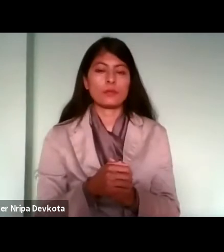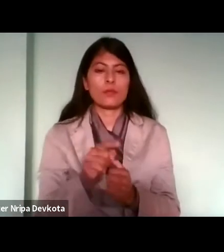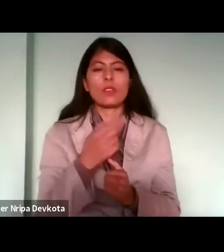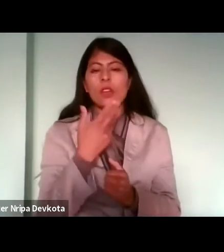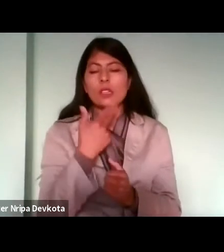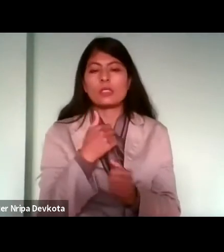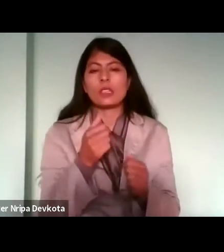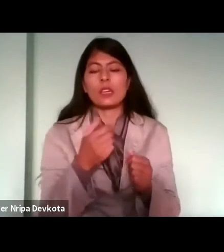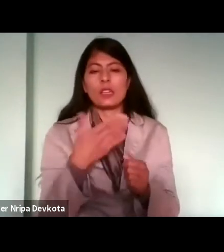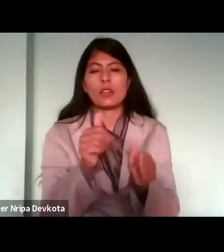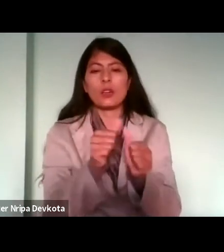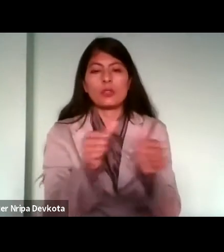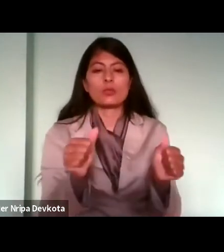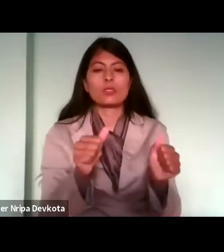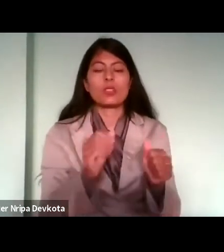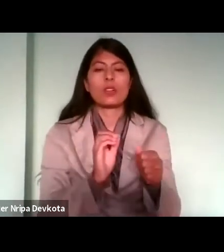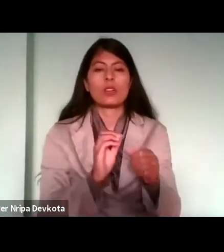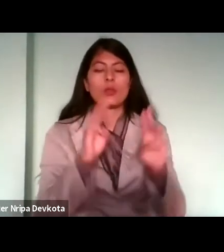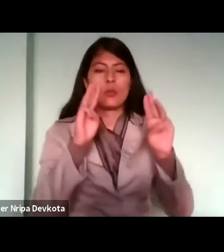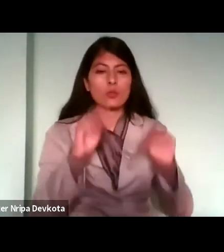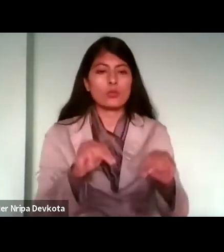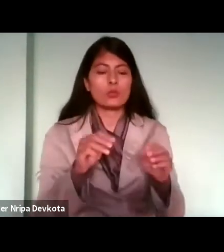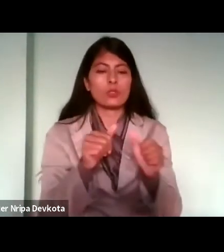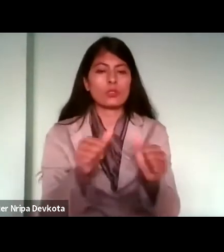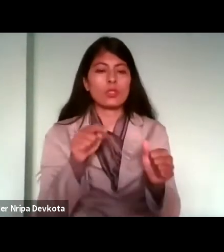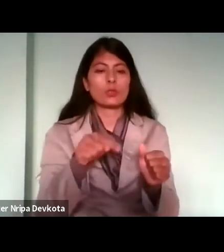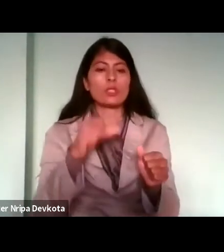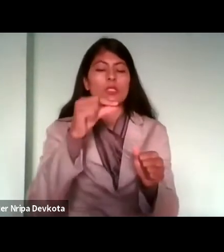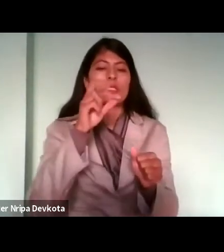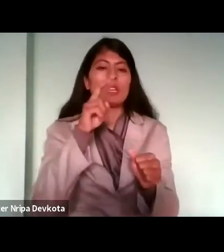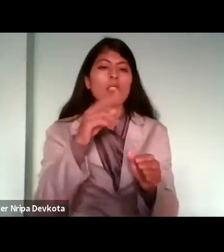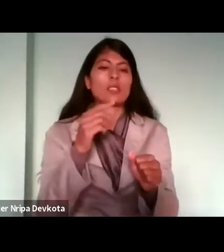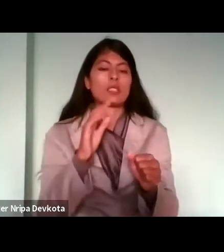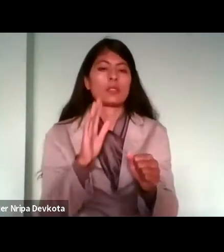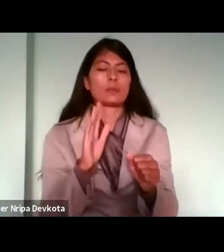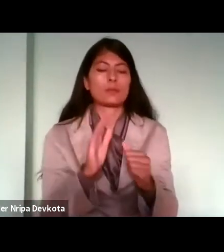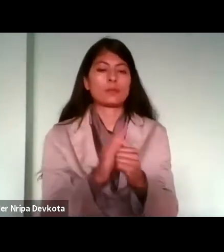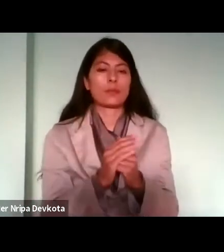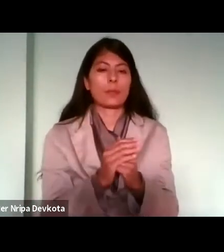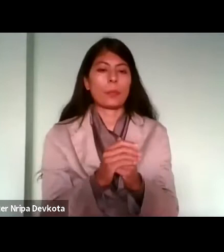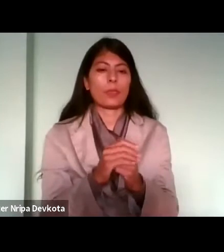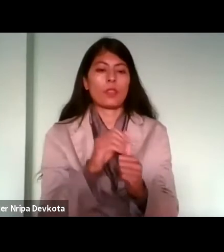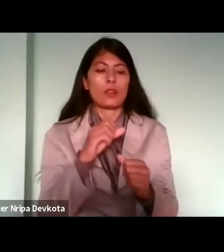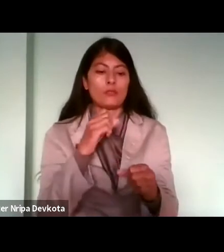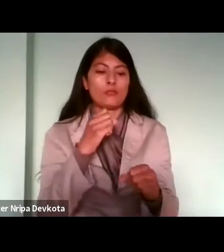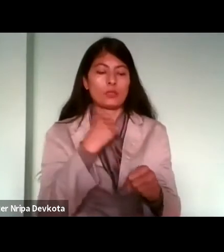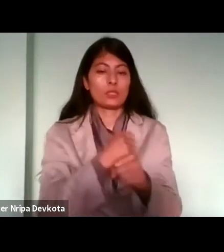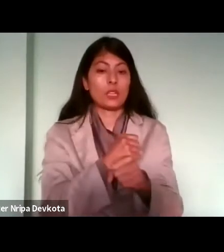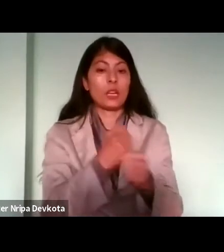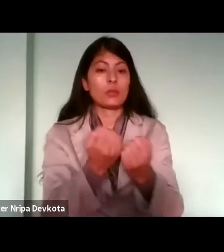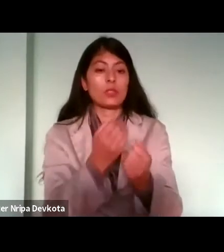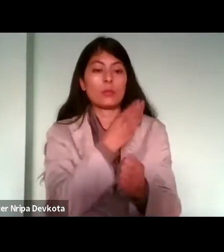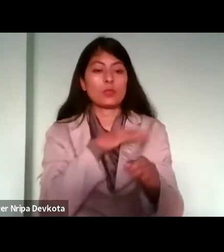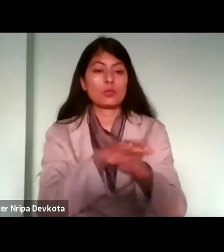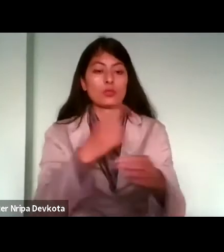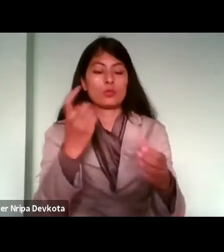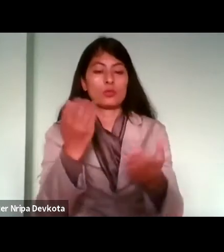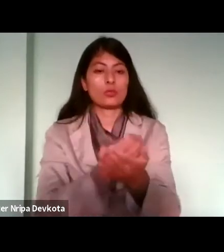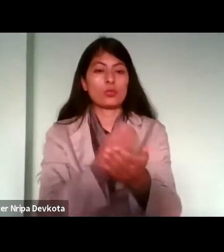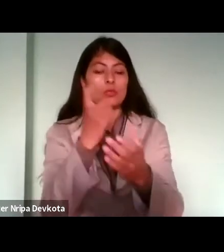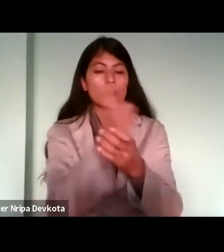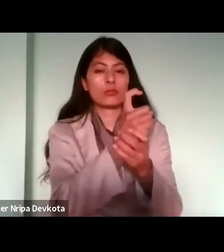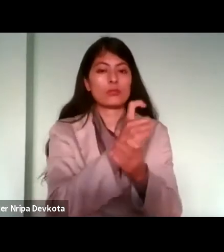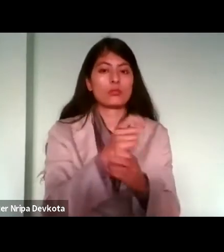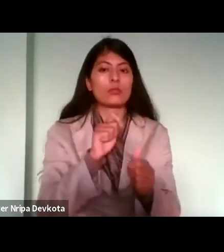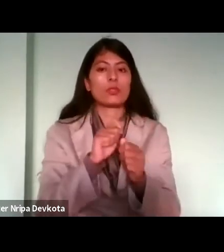Interestingly, and very importantly, the GR emphasizes the need for workers organizing and calls for strengthening